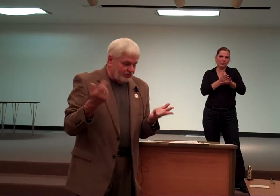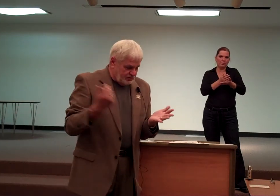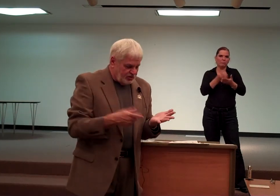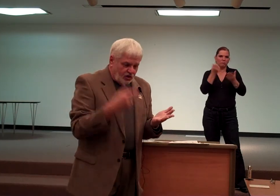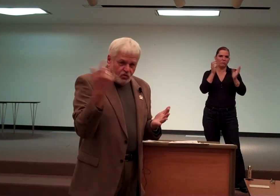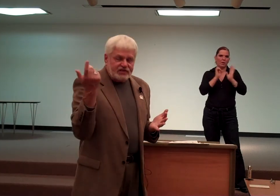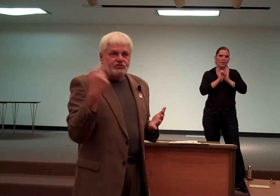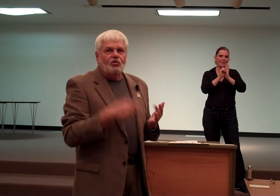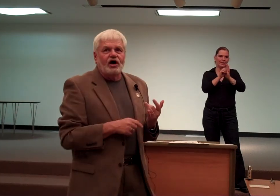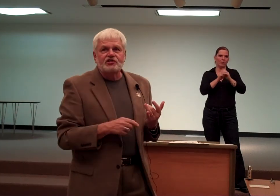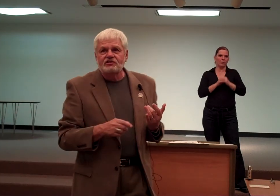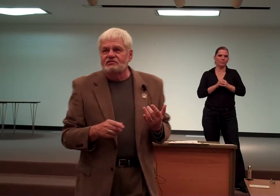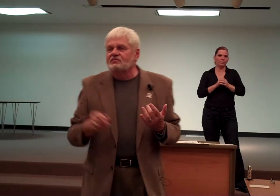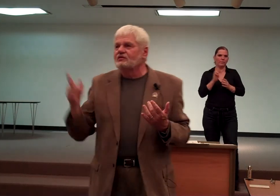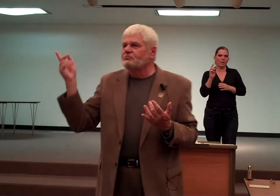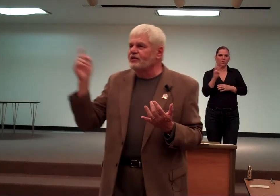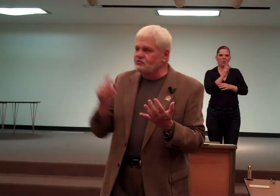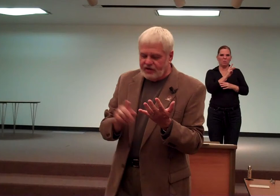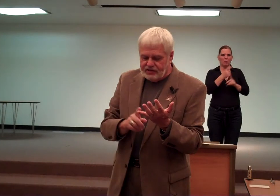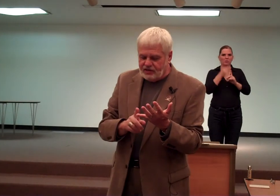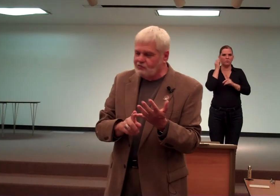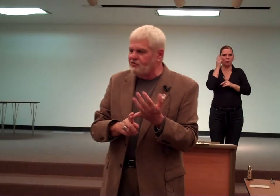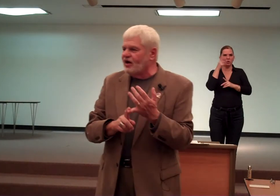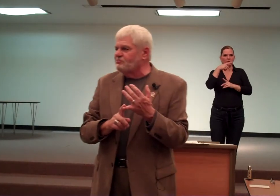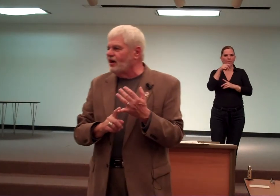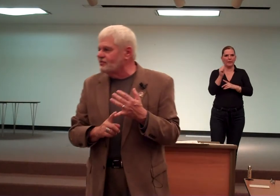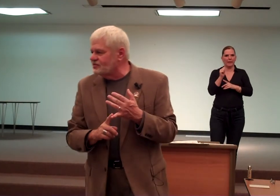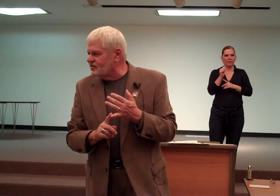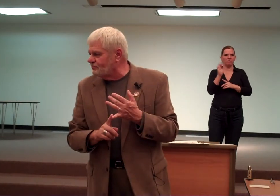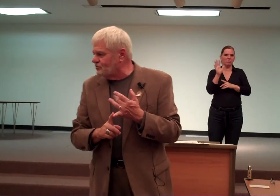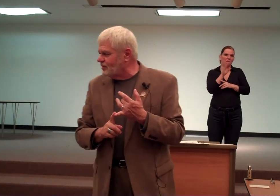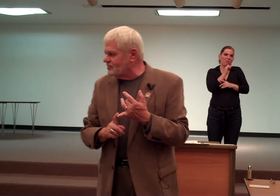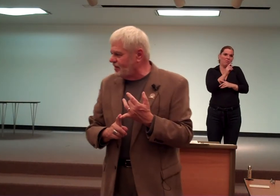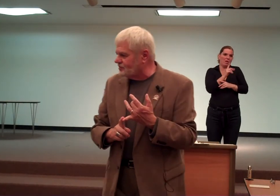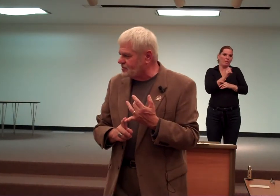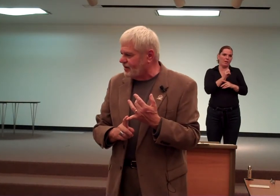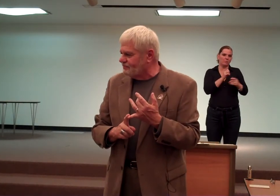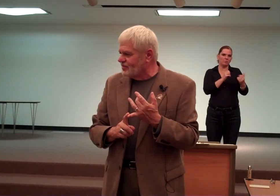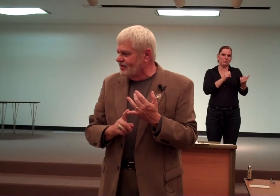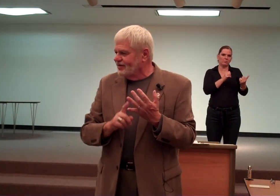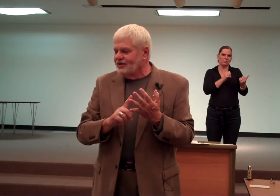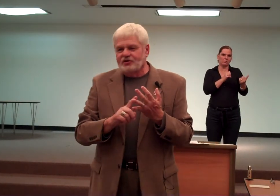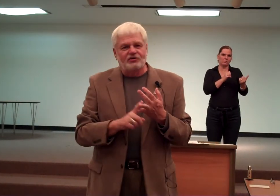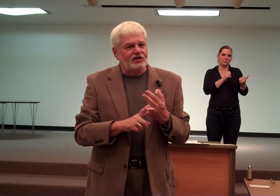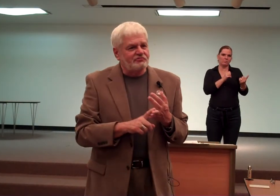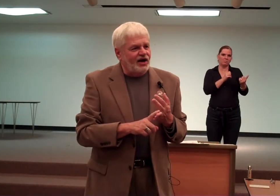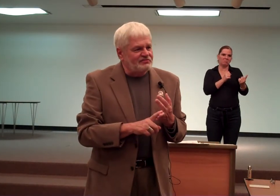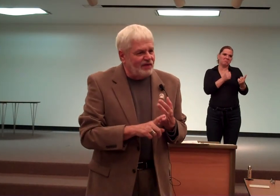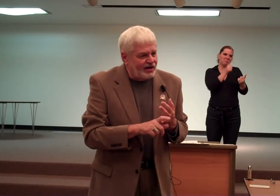for example, go west from Washington, Pennsylvania, go 5 miles and you come to about Taylorstown.